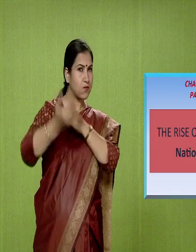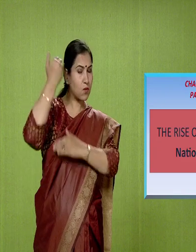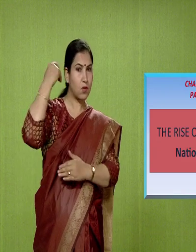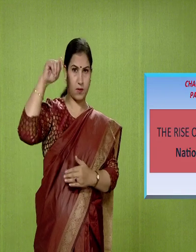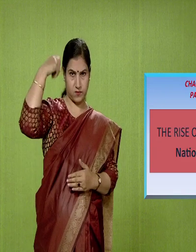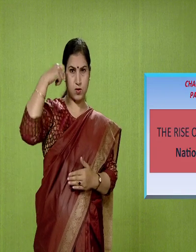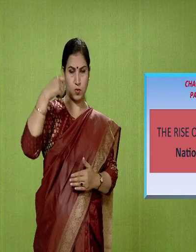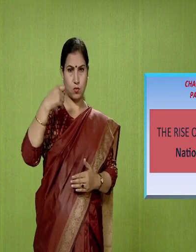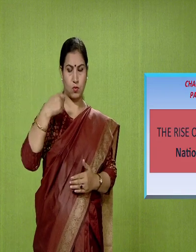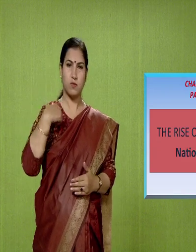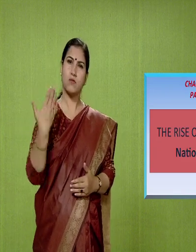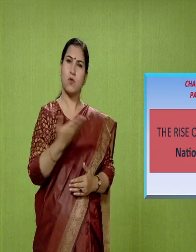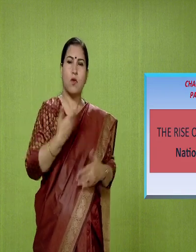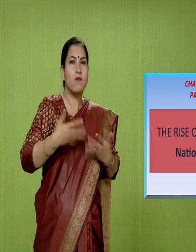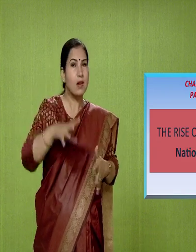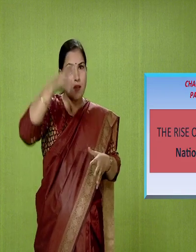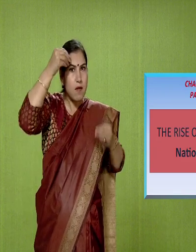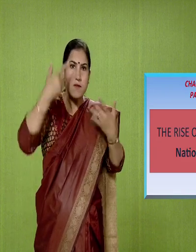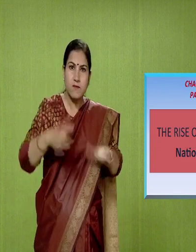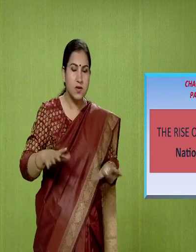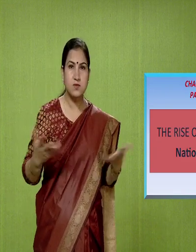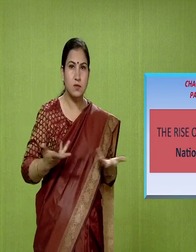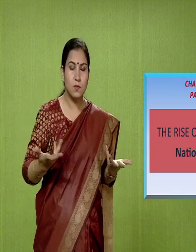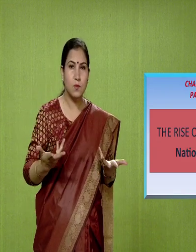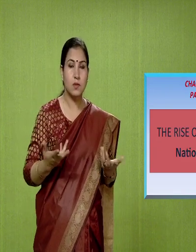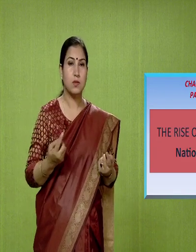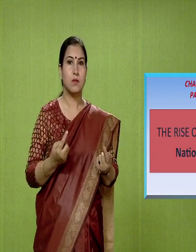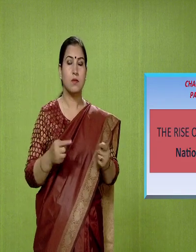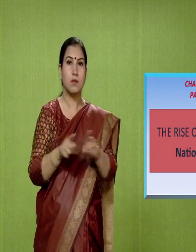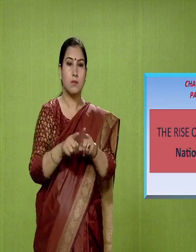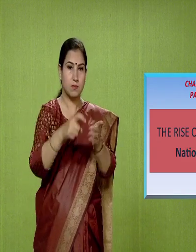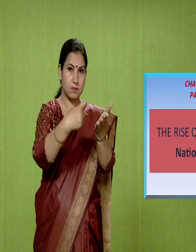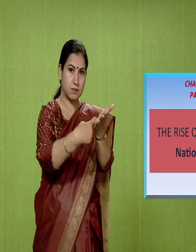previous lesson, we learnt about the rise of radicals